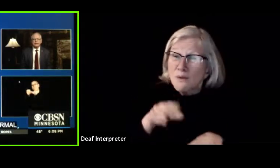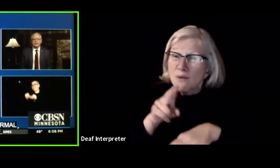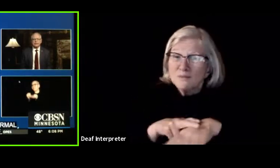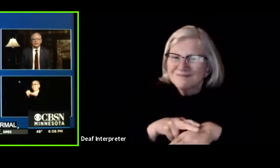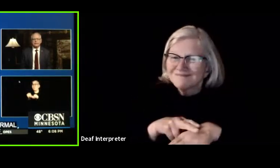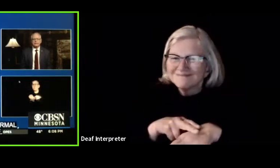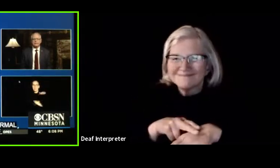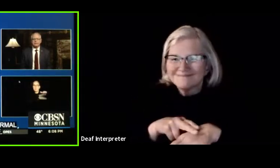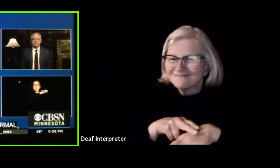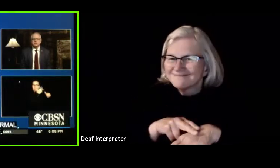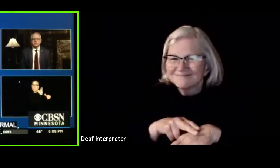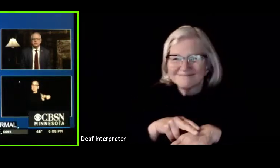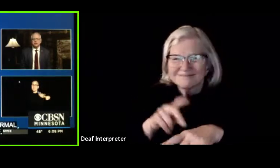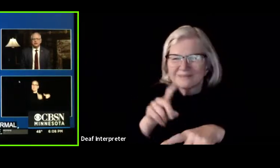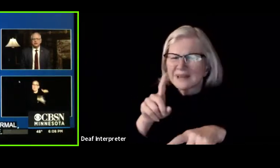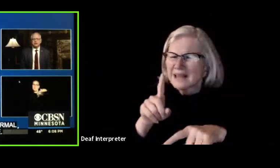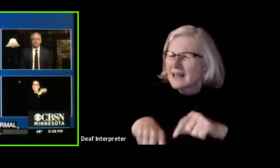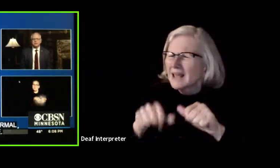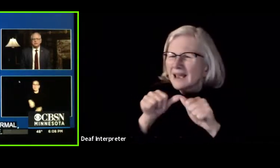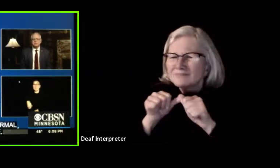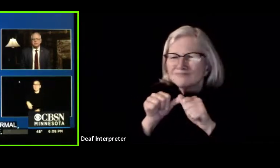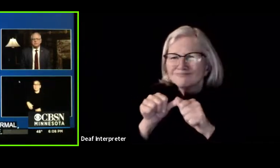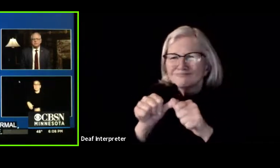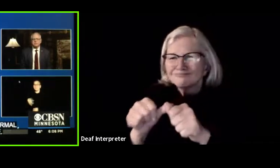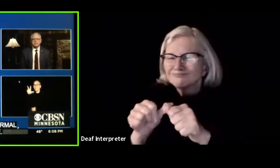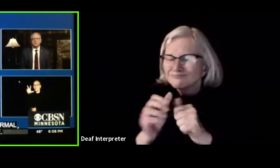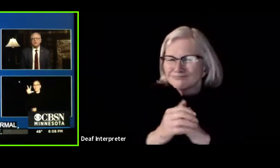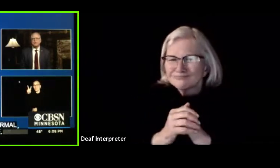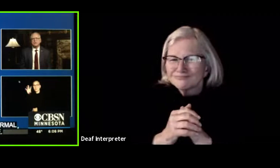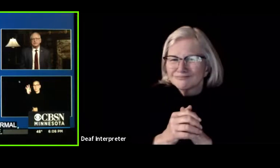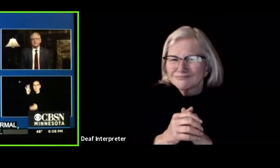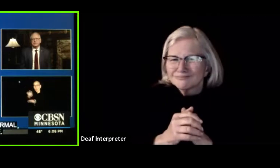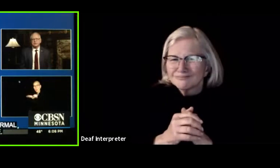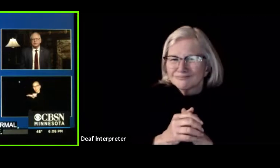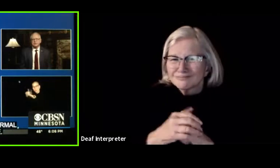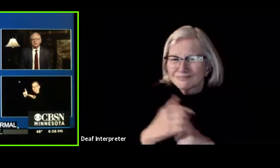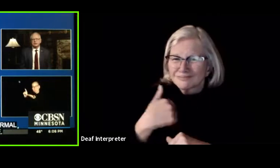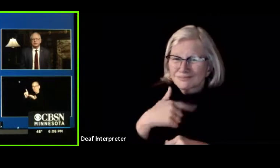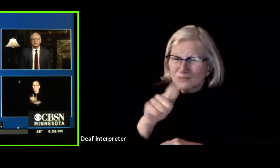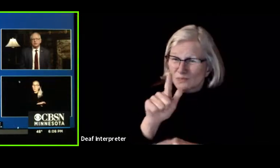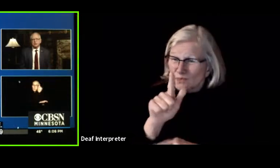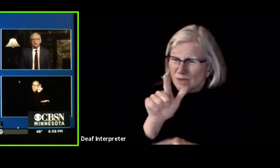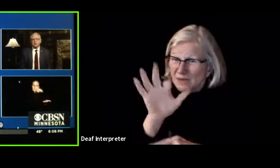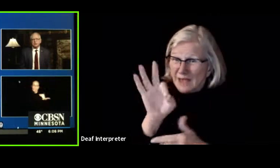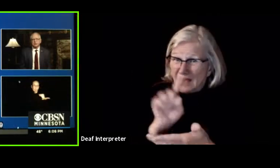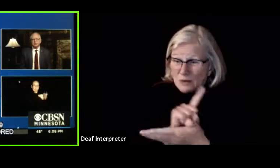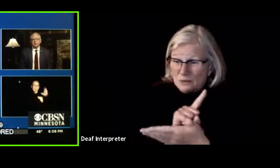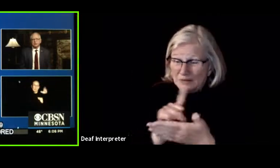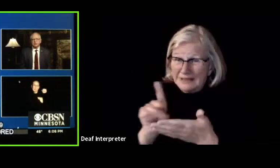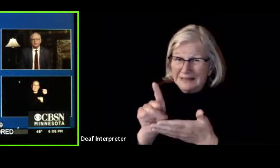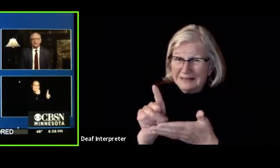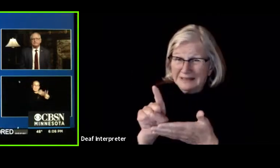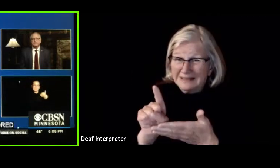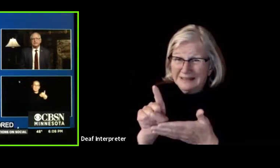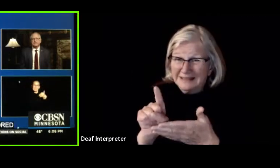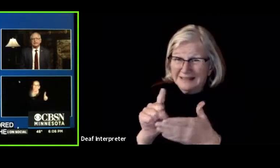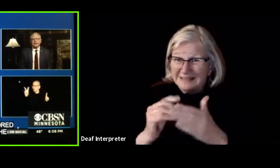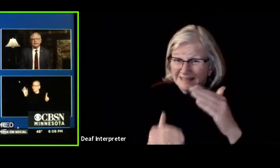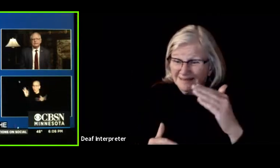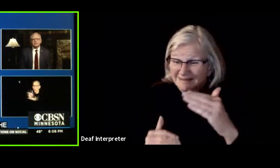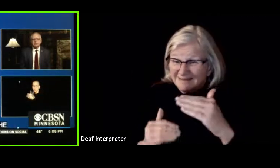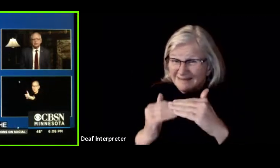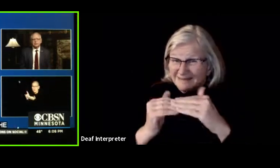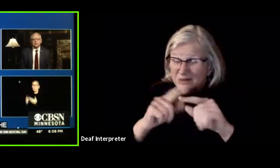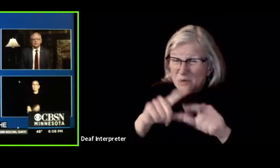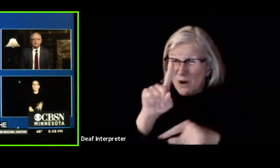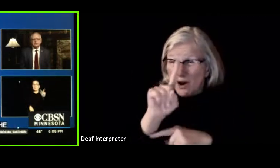weeks to get the first 100,000 cases. It took only the next 6 weeks to get to 200,000 cases, and it's going to take less